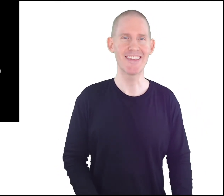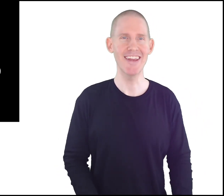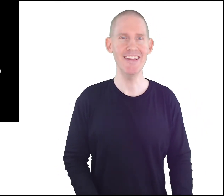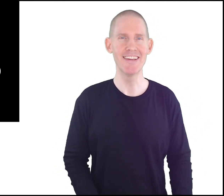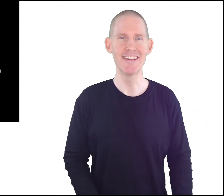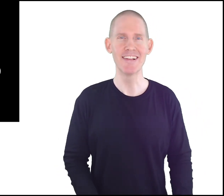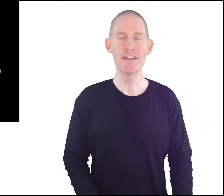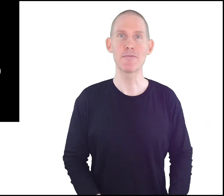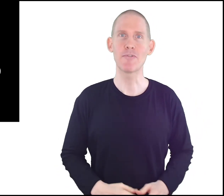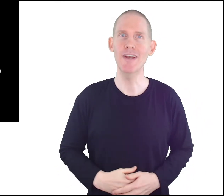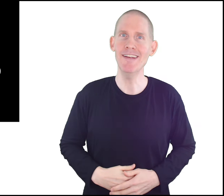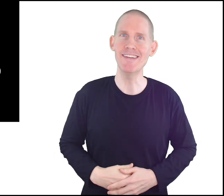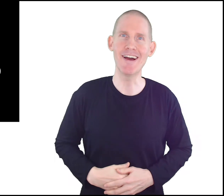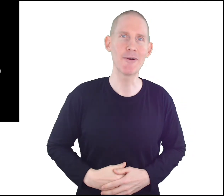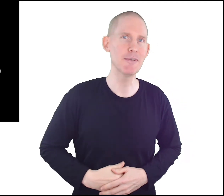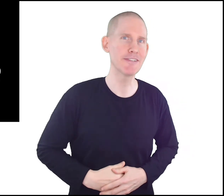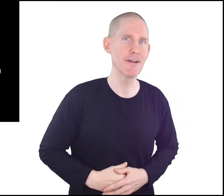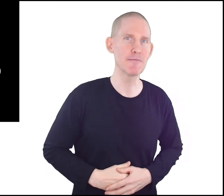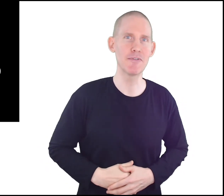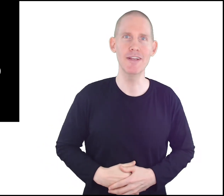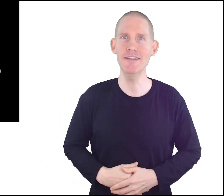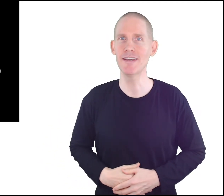Okay. Friend. How do we sign friend?